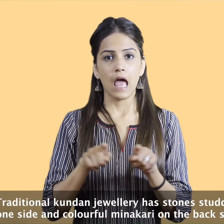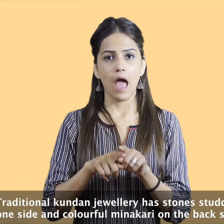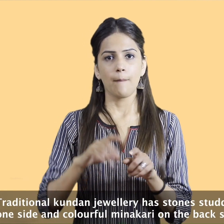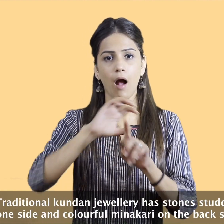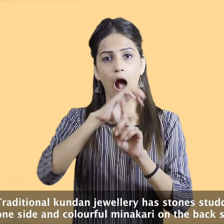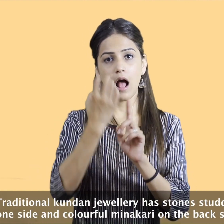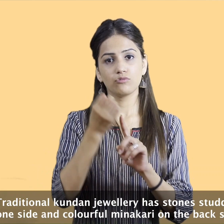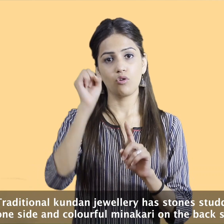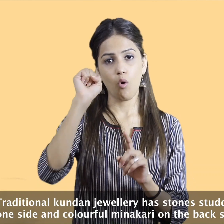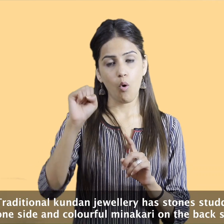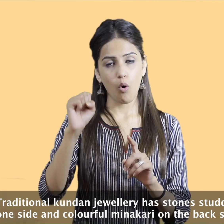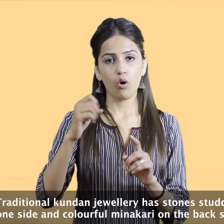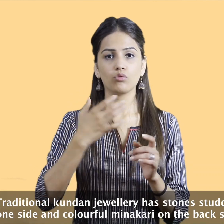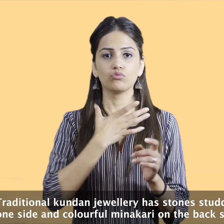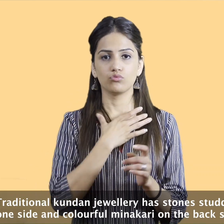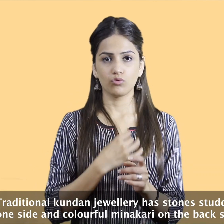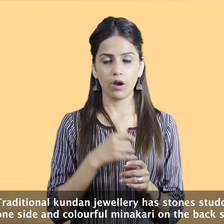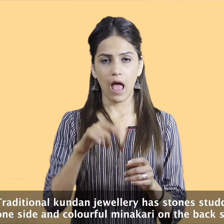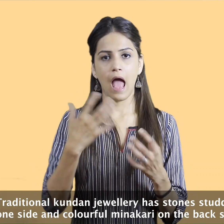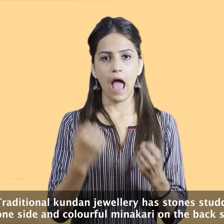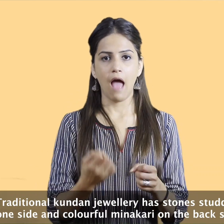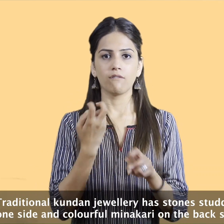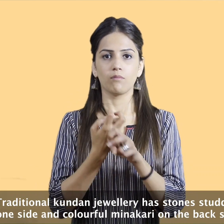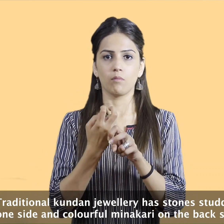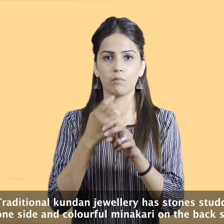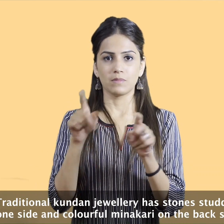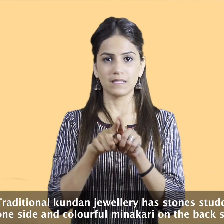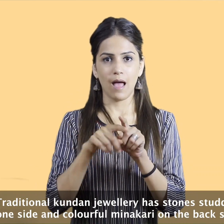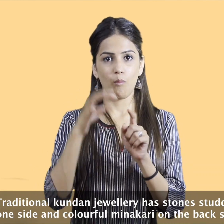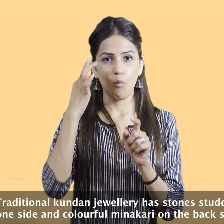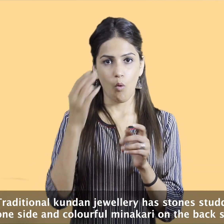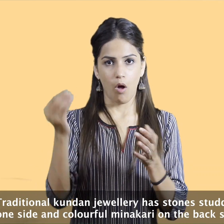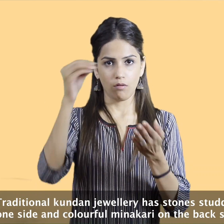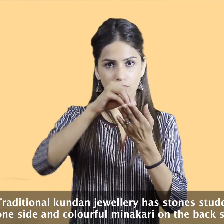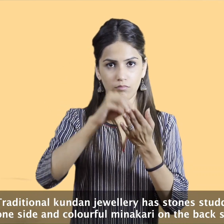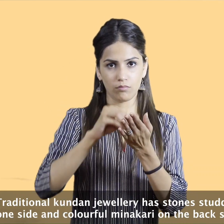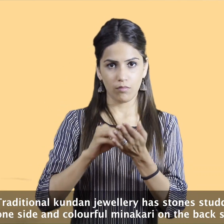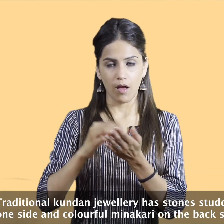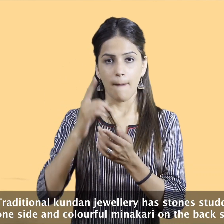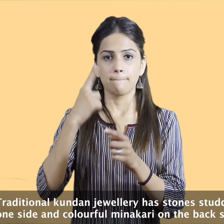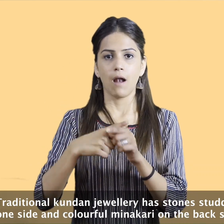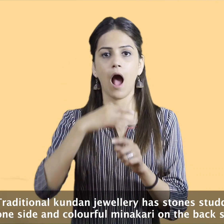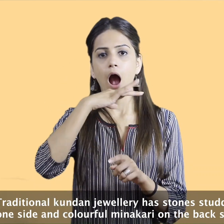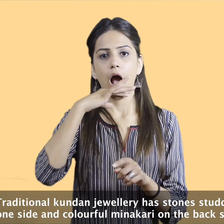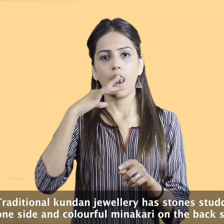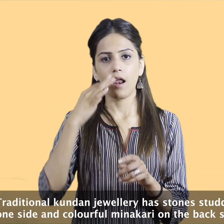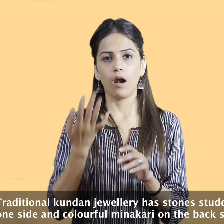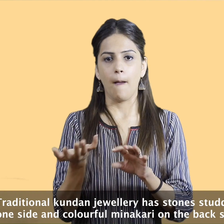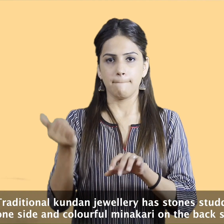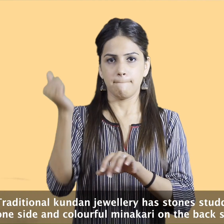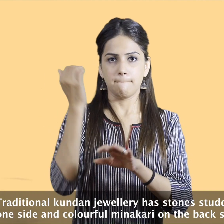Traditional Kundan jewelry has stones studded on one side and colorful minakari on the back side.